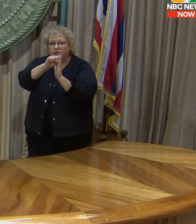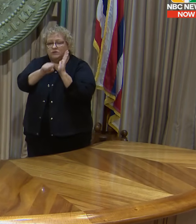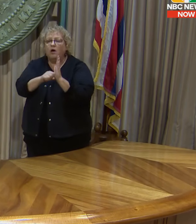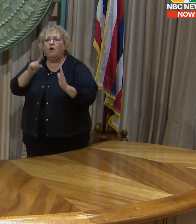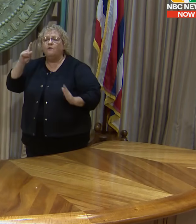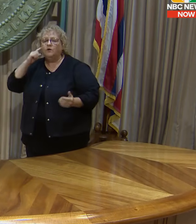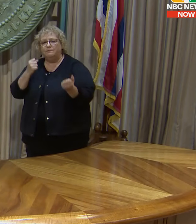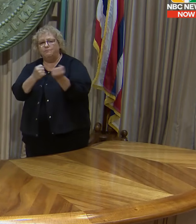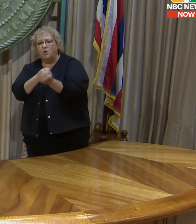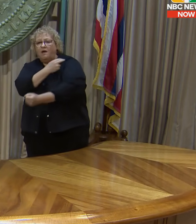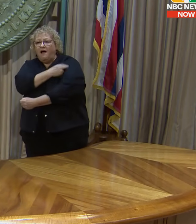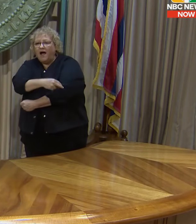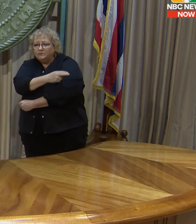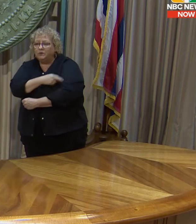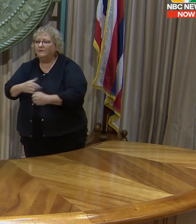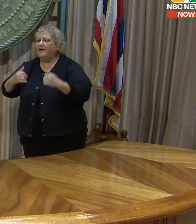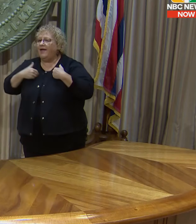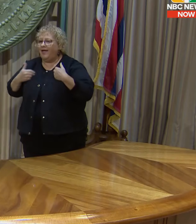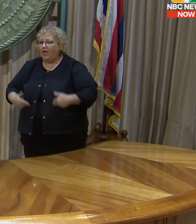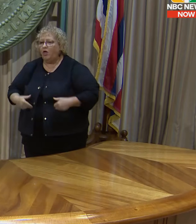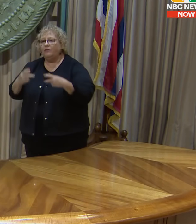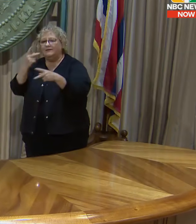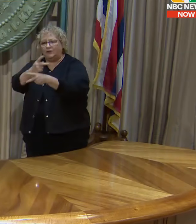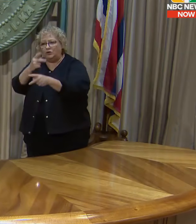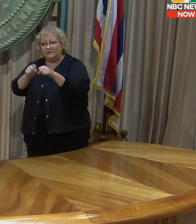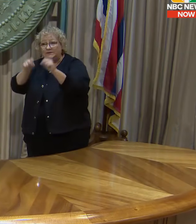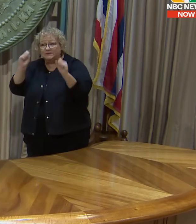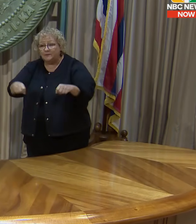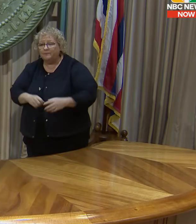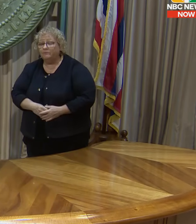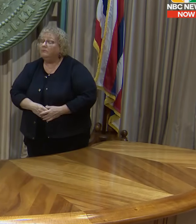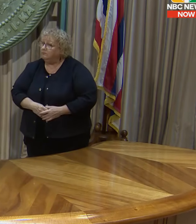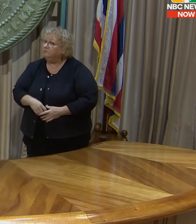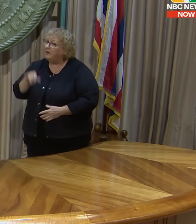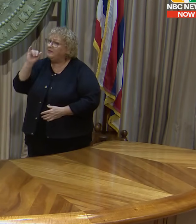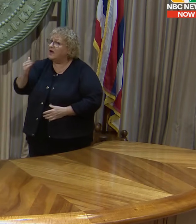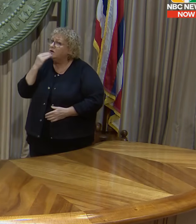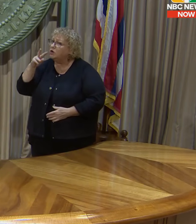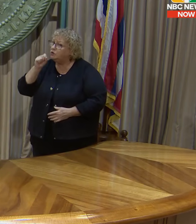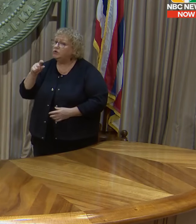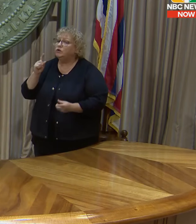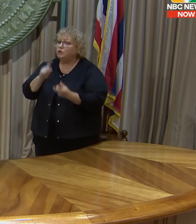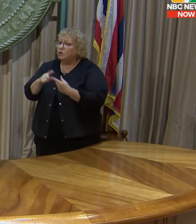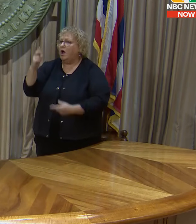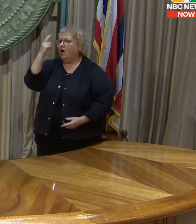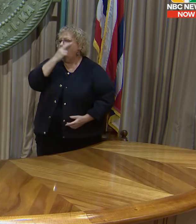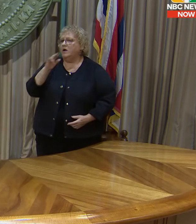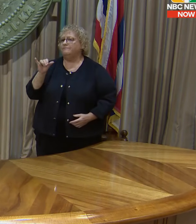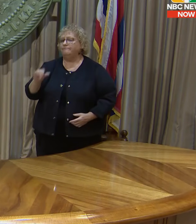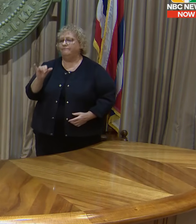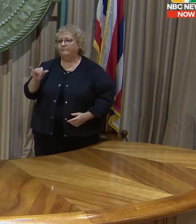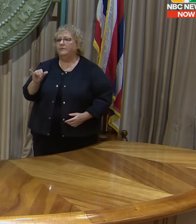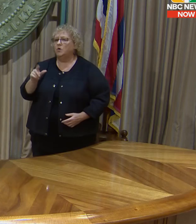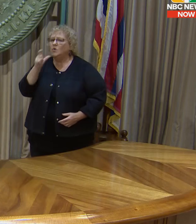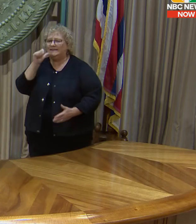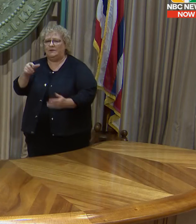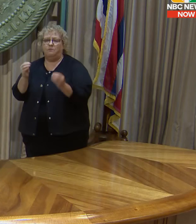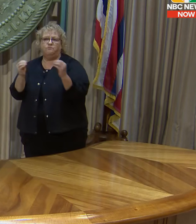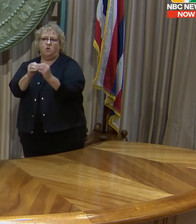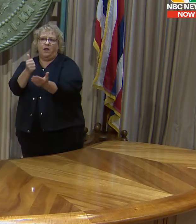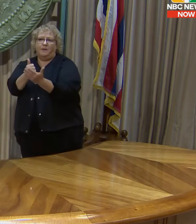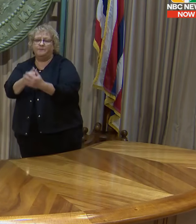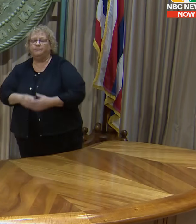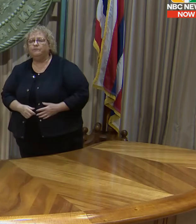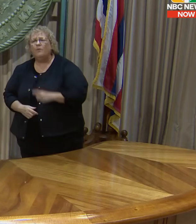conservative estimate, but it is good news in terms of the people and the institutions that need a lot of help.